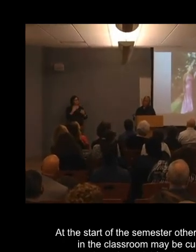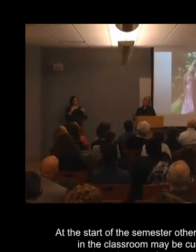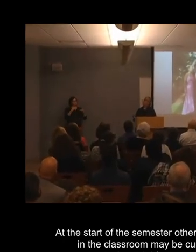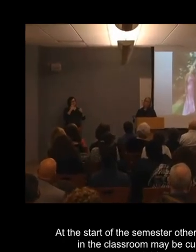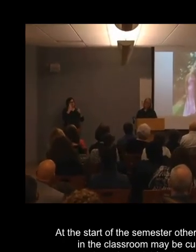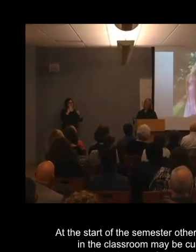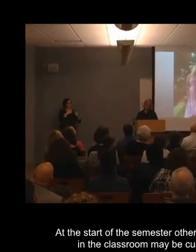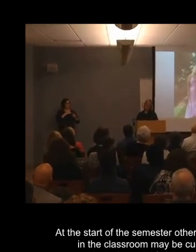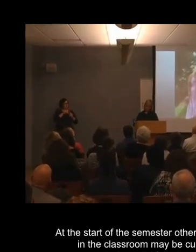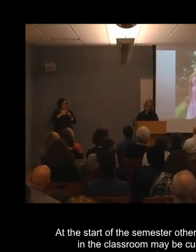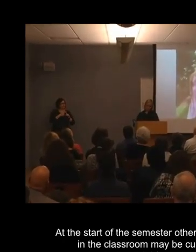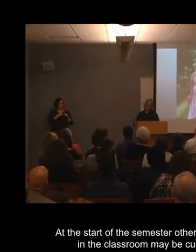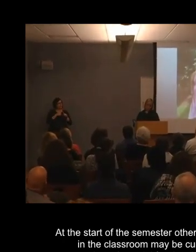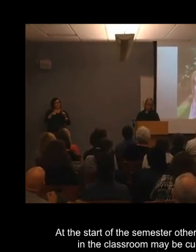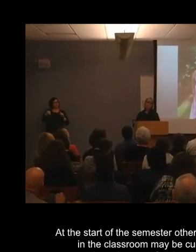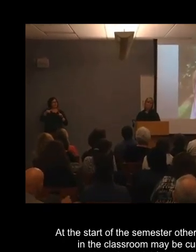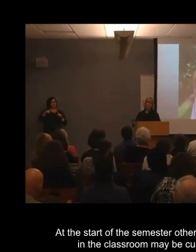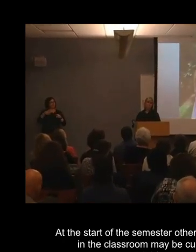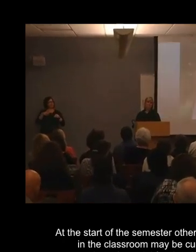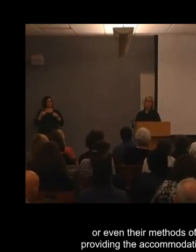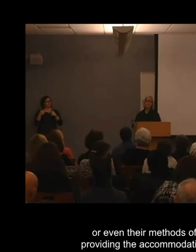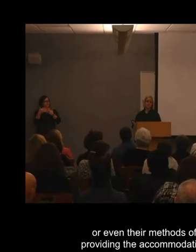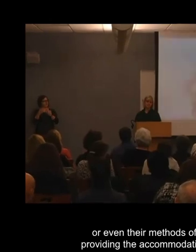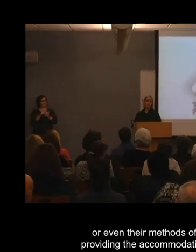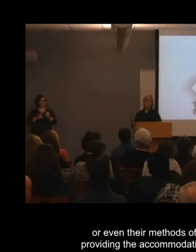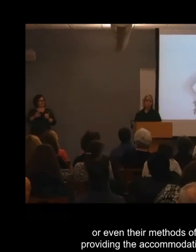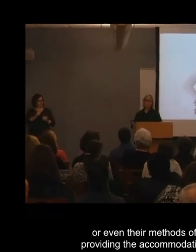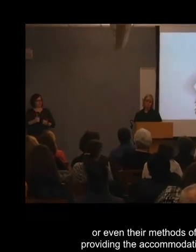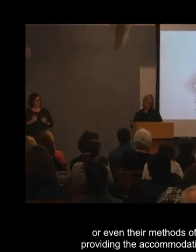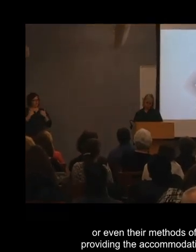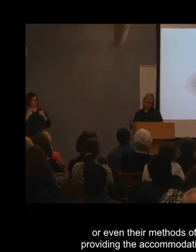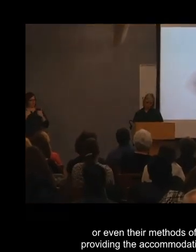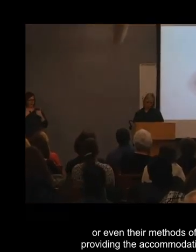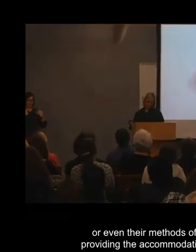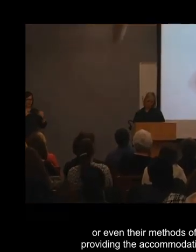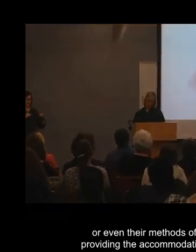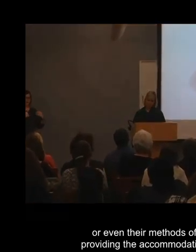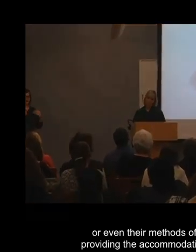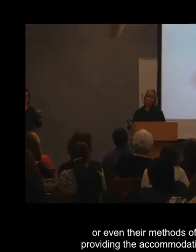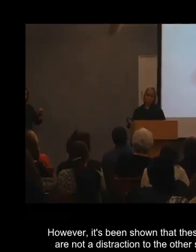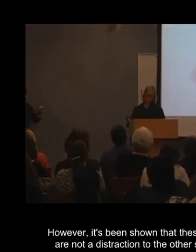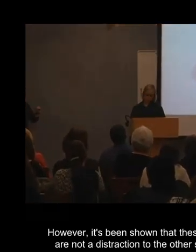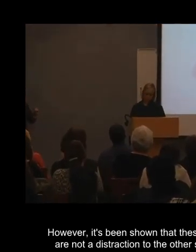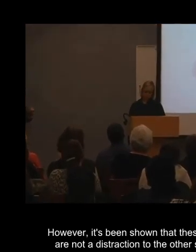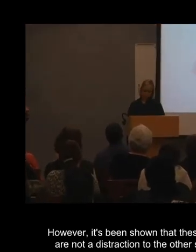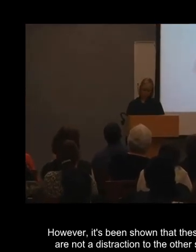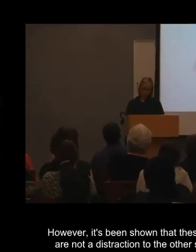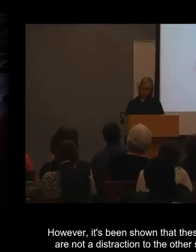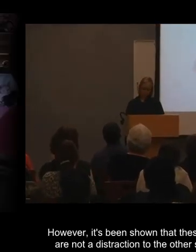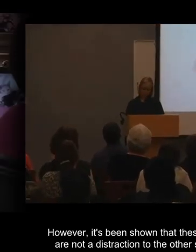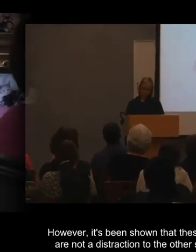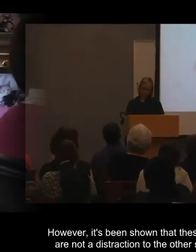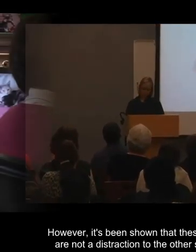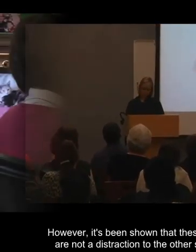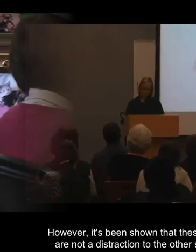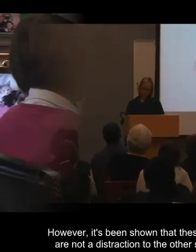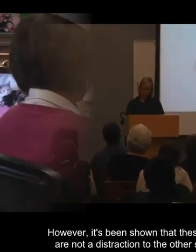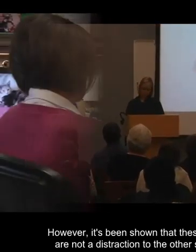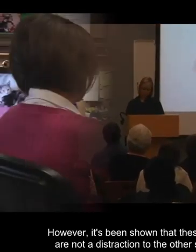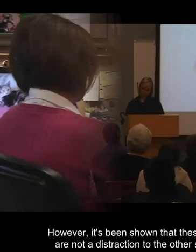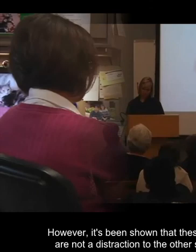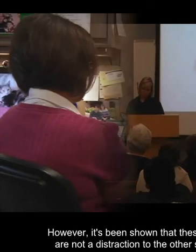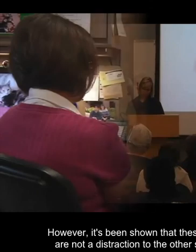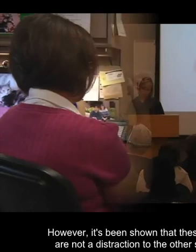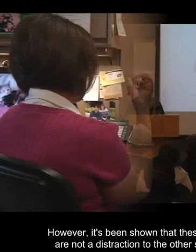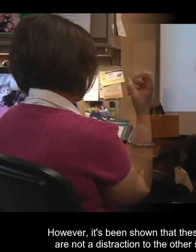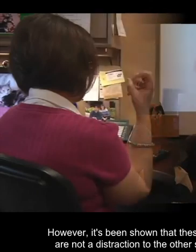the classroom may be curious about these professionals or even their methods of providing the accommodation. However, it's been shown that these services are not a distraction